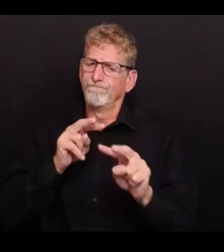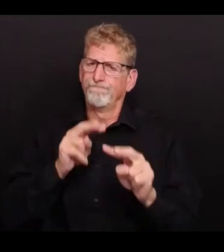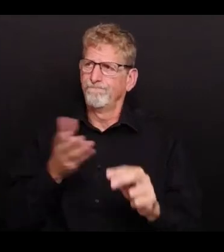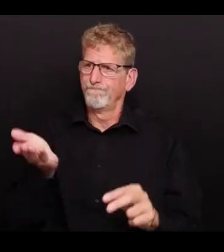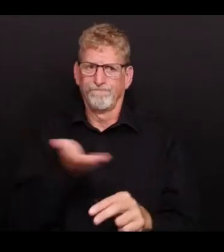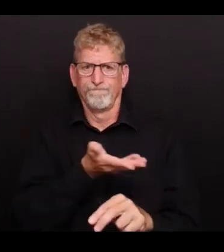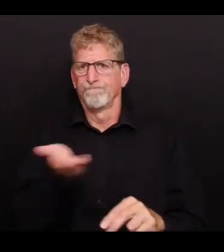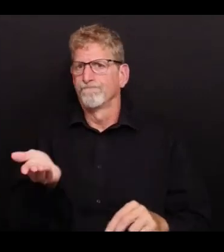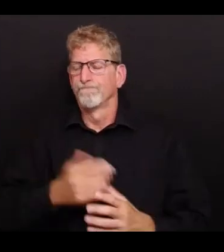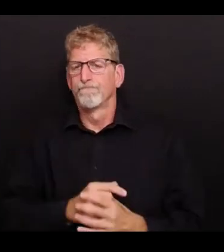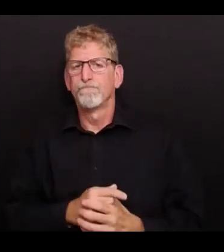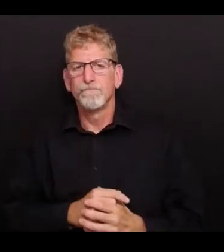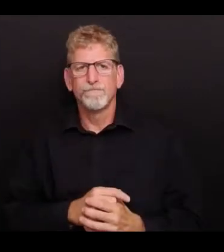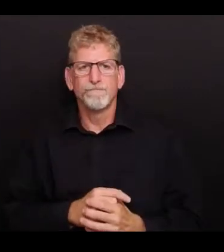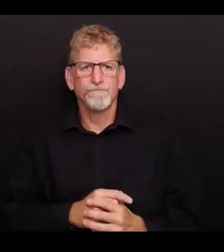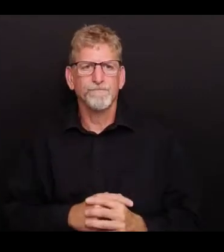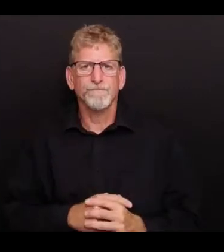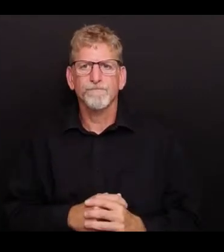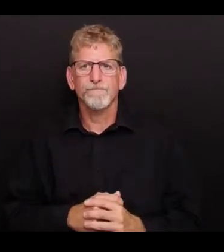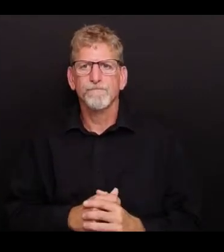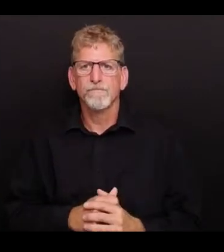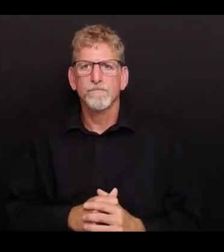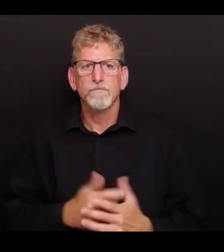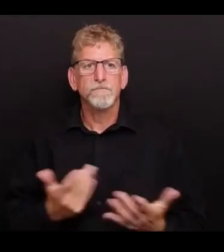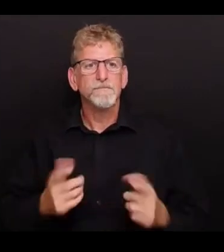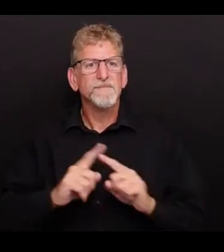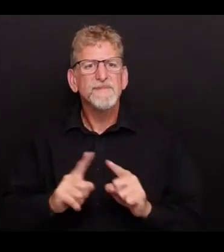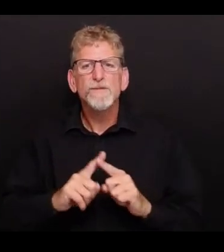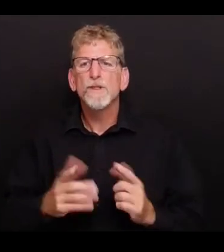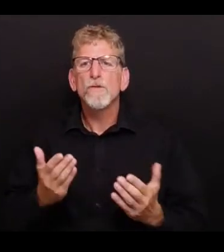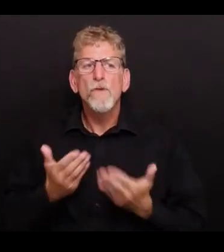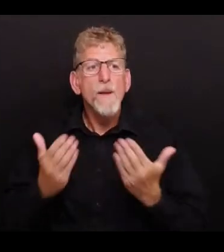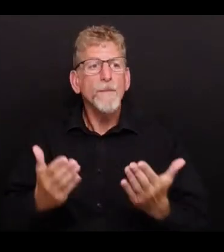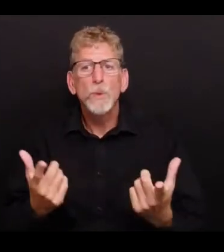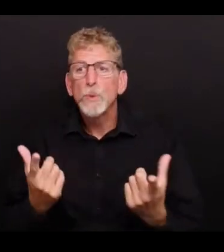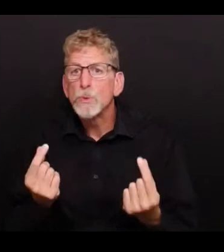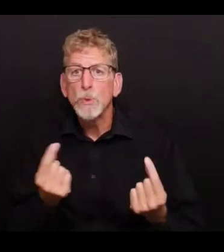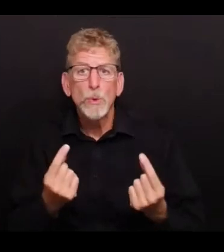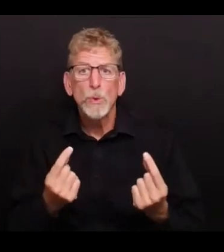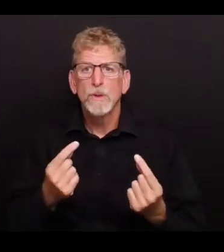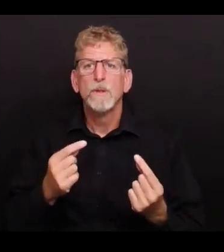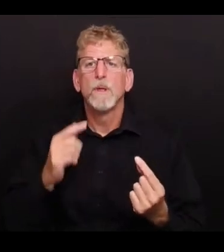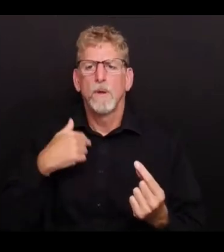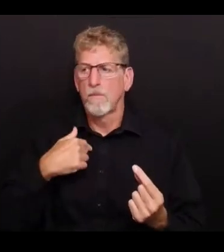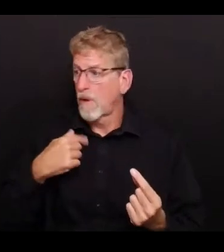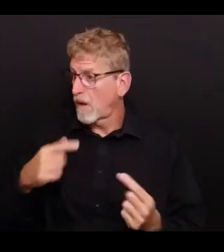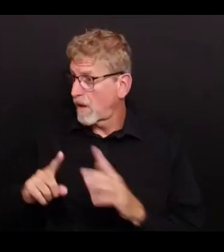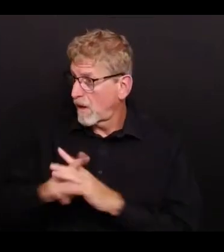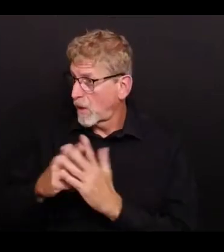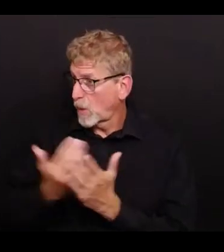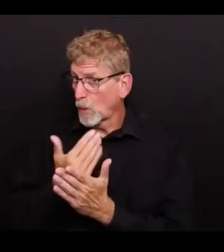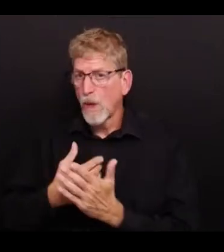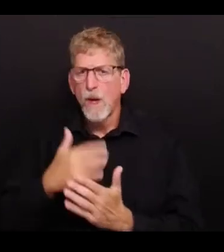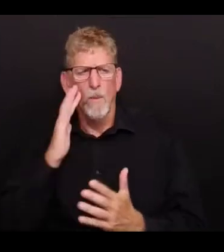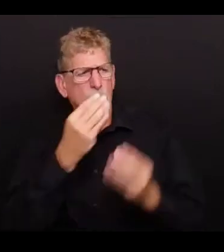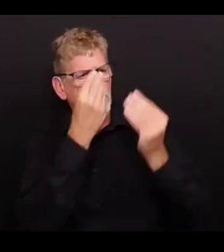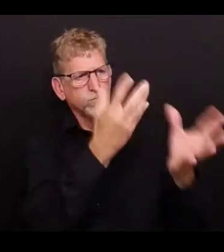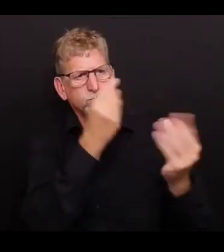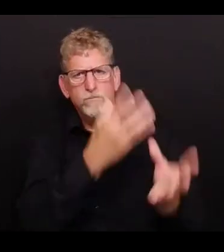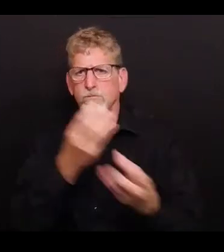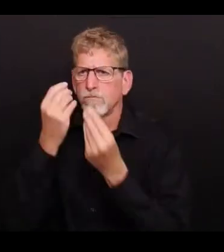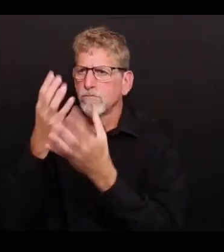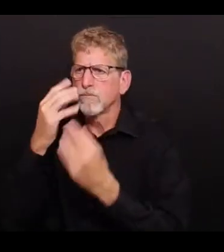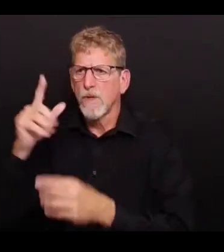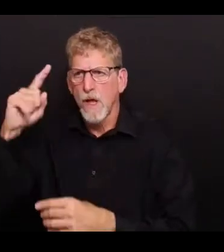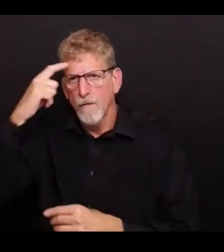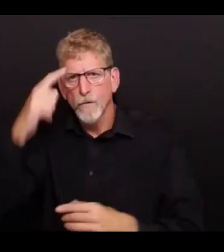with recommendations that we think the legislature should consider around where we are in the pandemic and what community